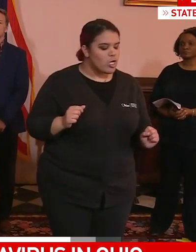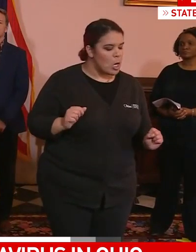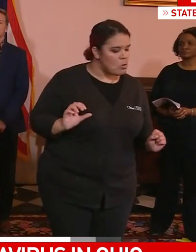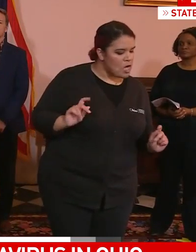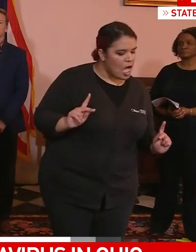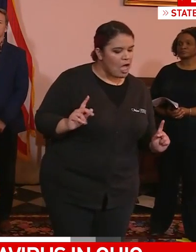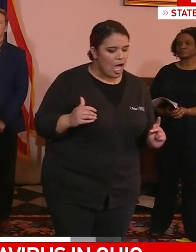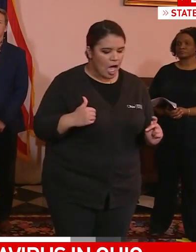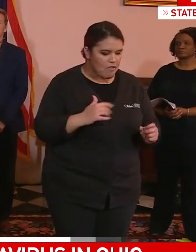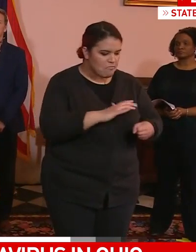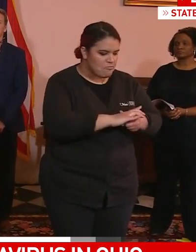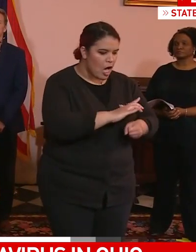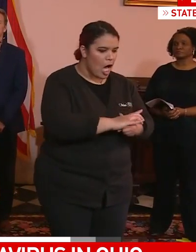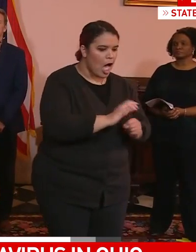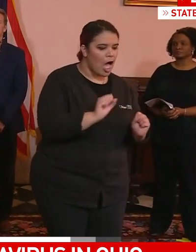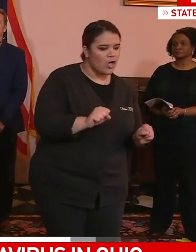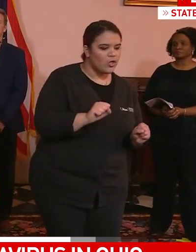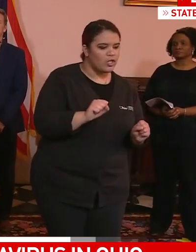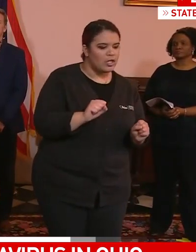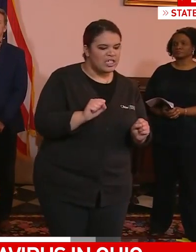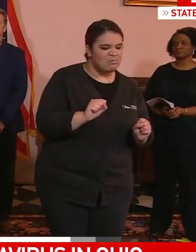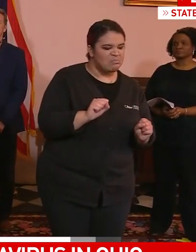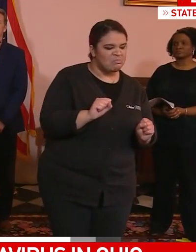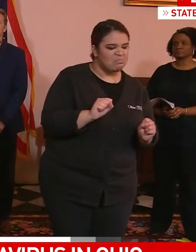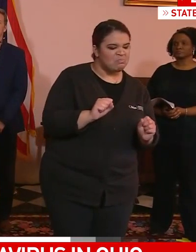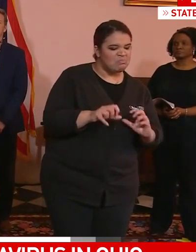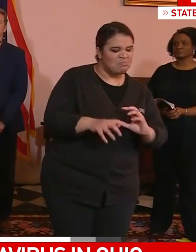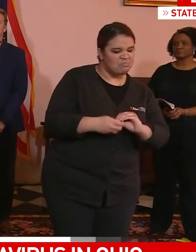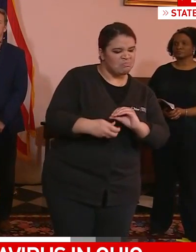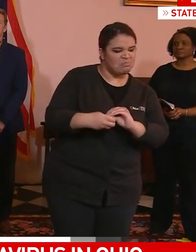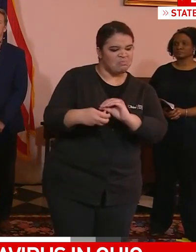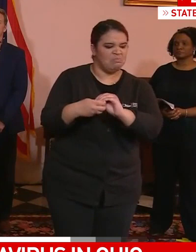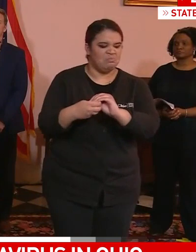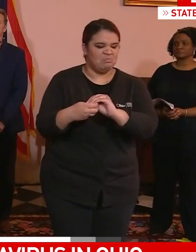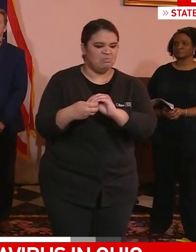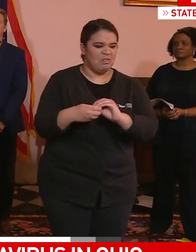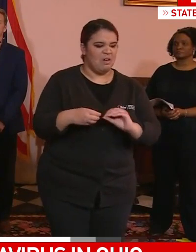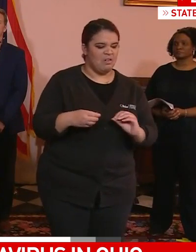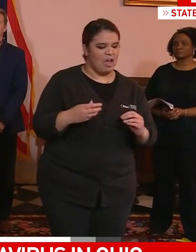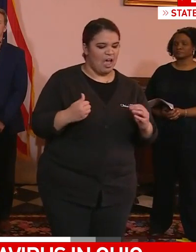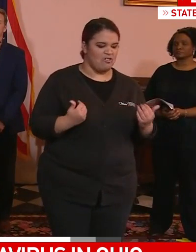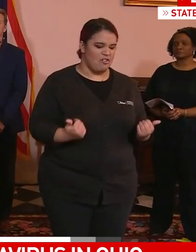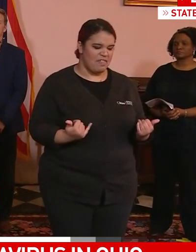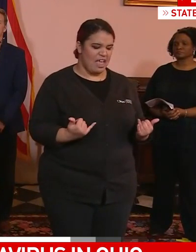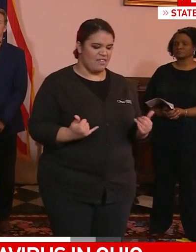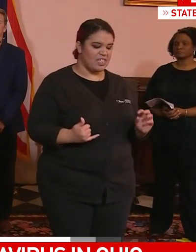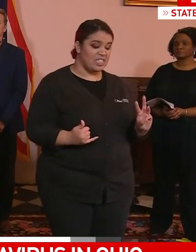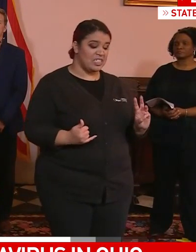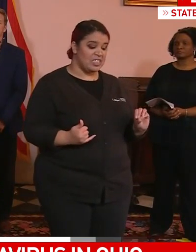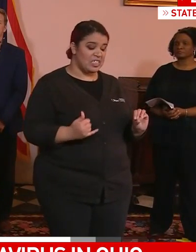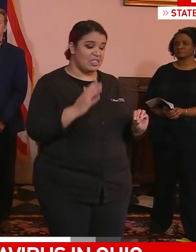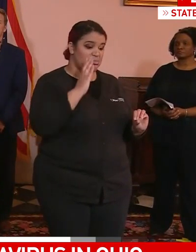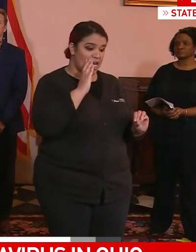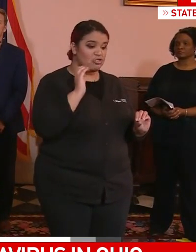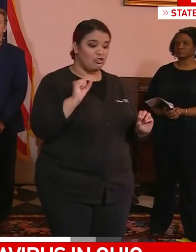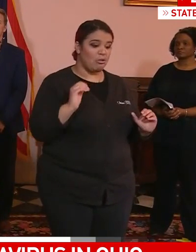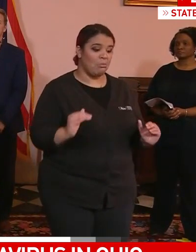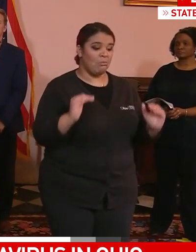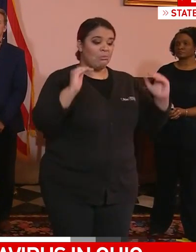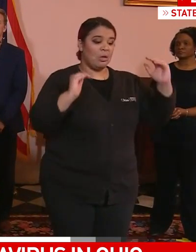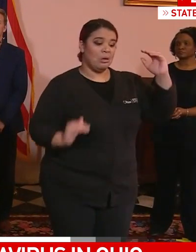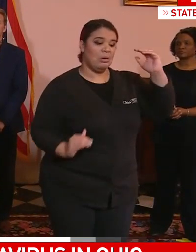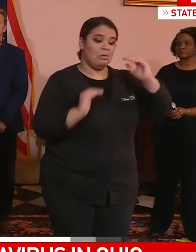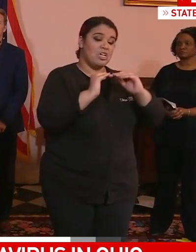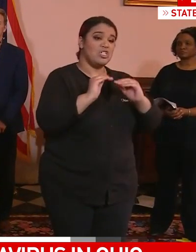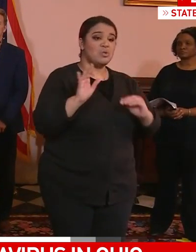the rooms that he could open, and the infrastructure to surge from 60 to 90. Last night, his inpatient count was in the